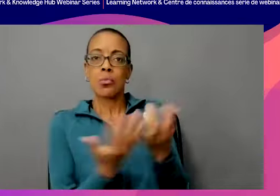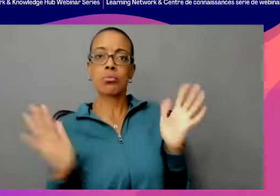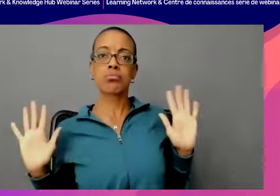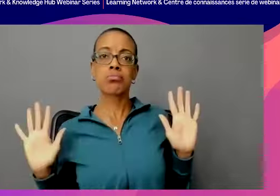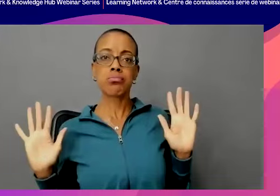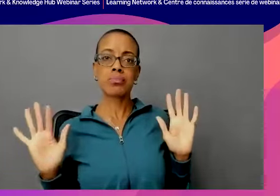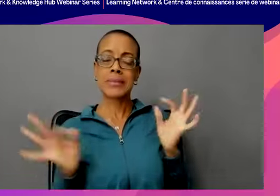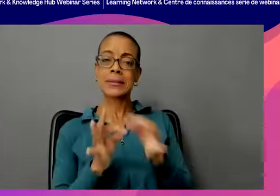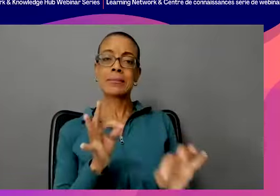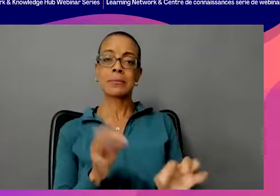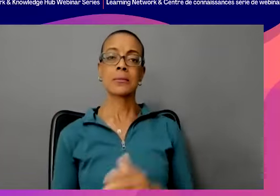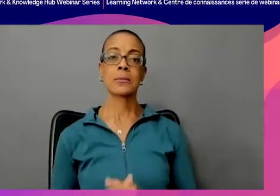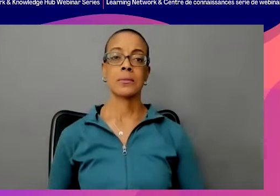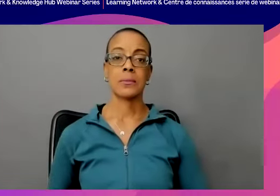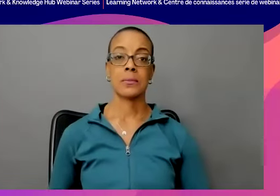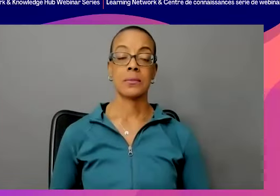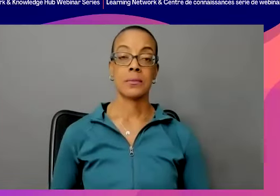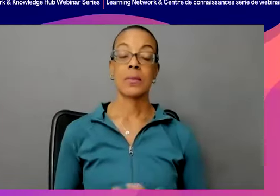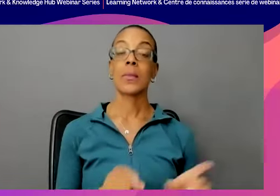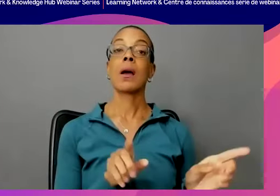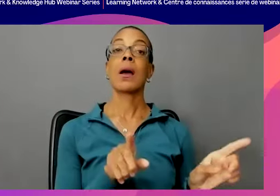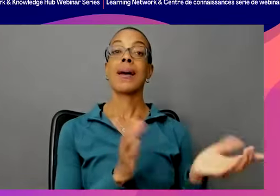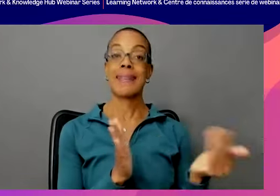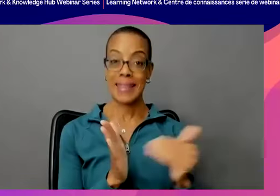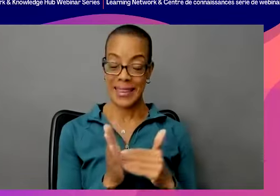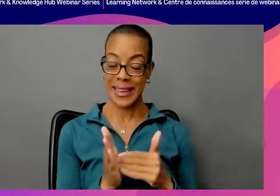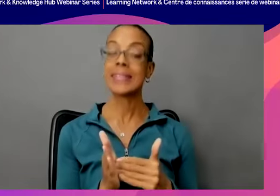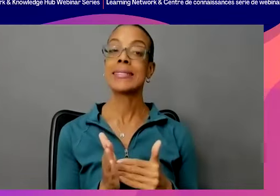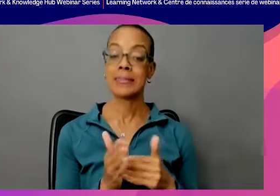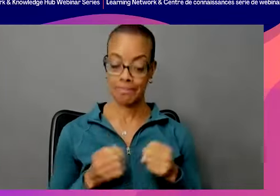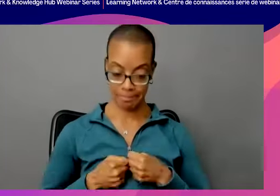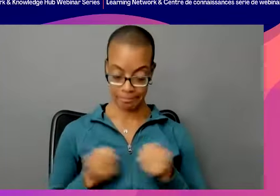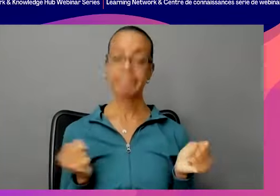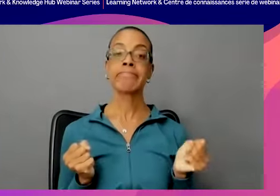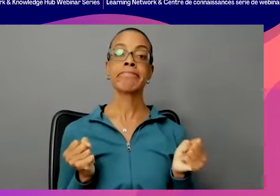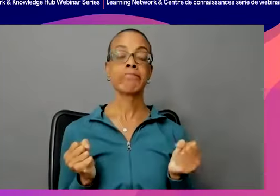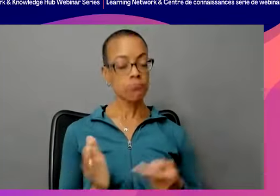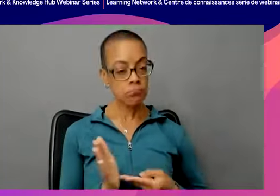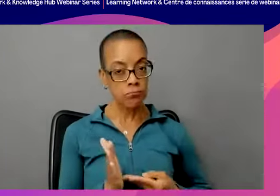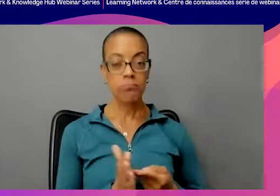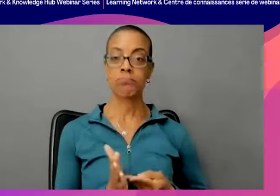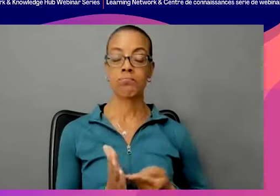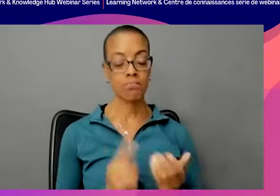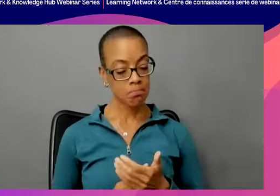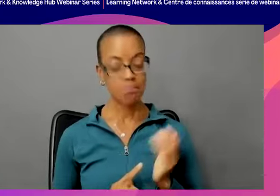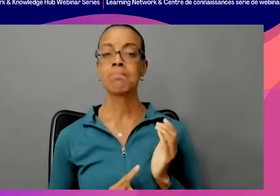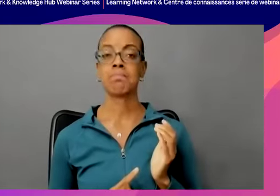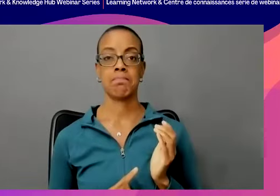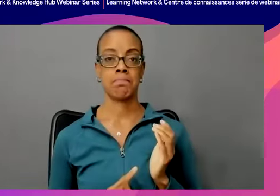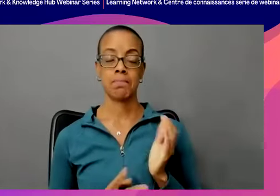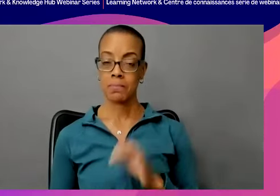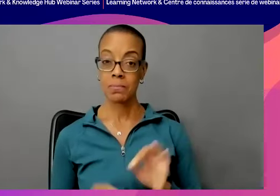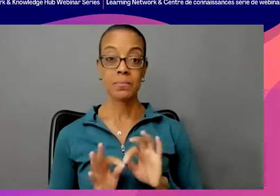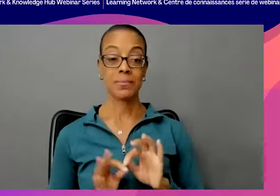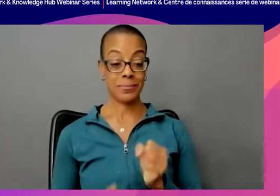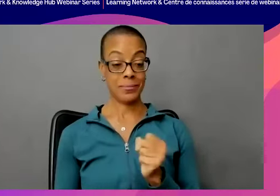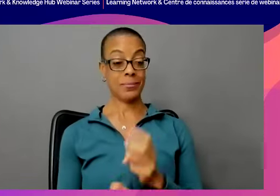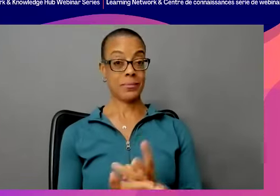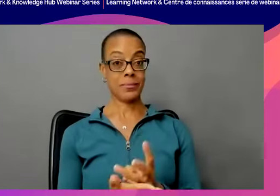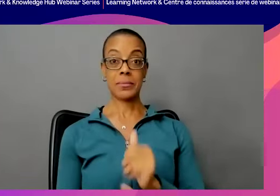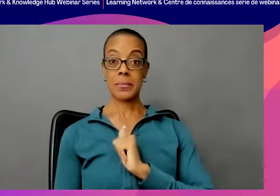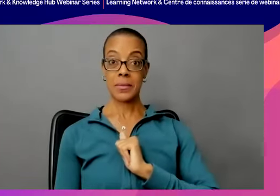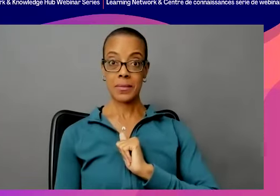And again, we've mentioned transparency and being genuine. As a social worker, I am always